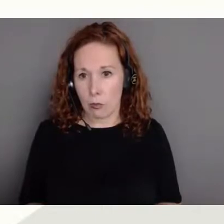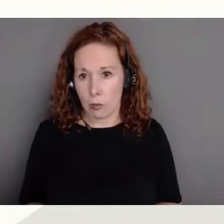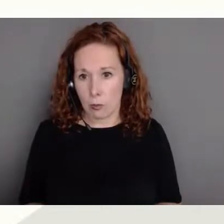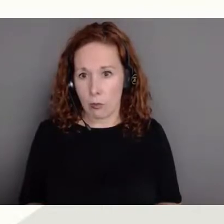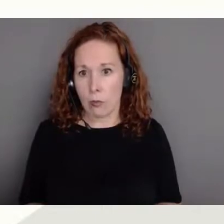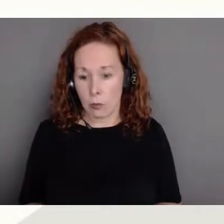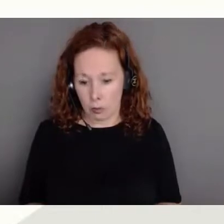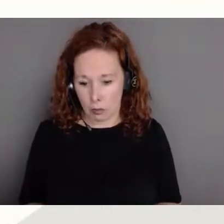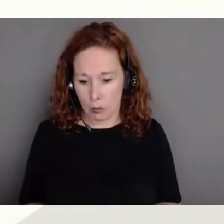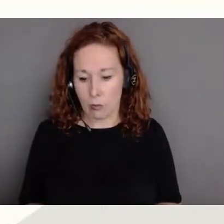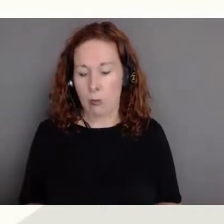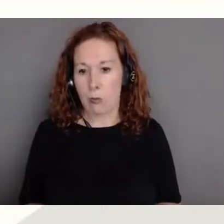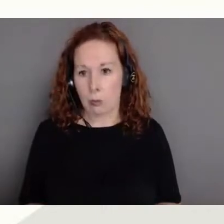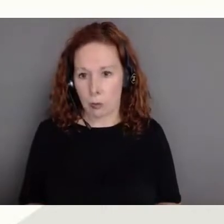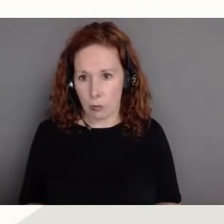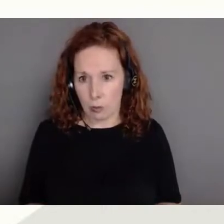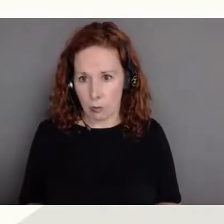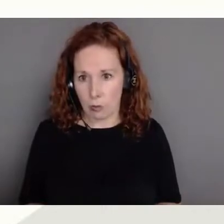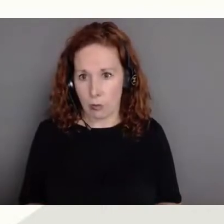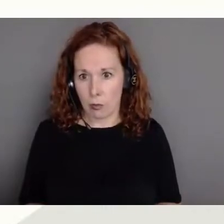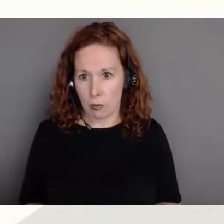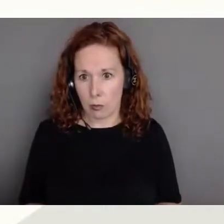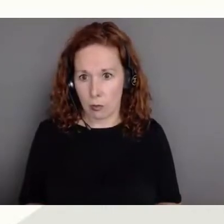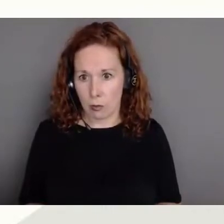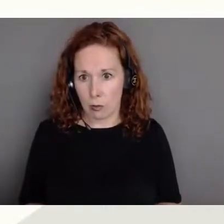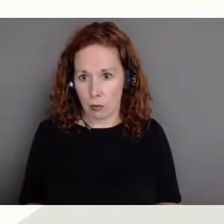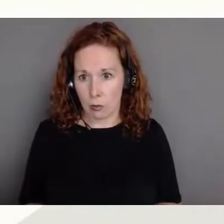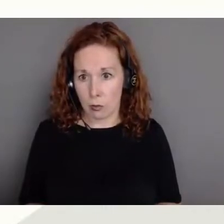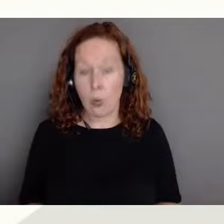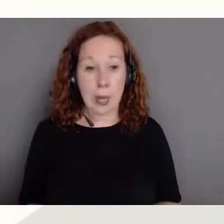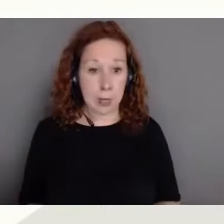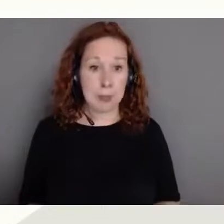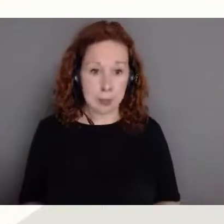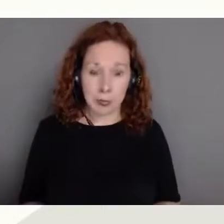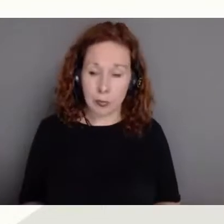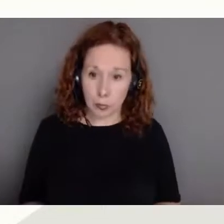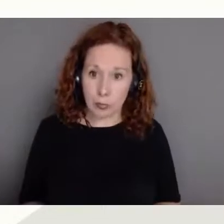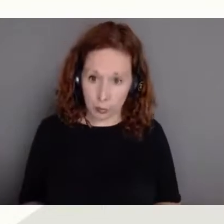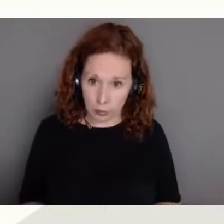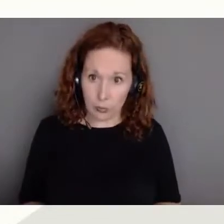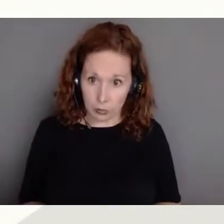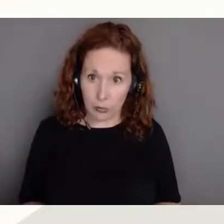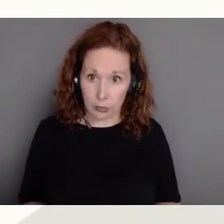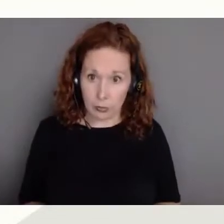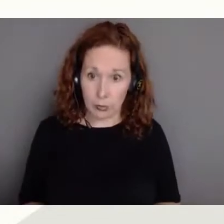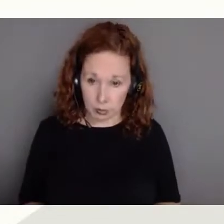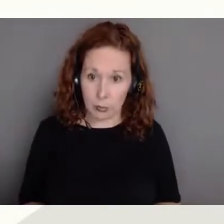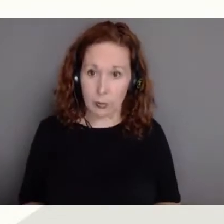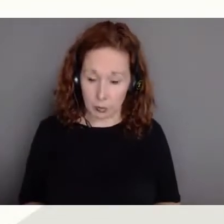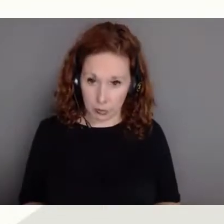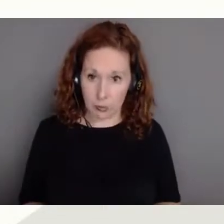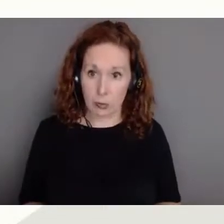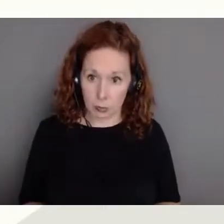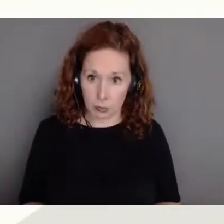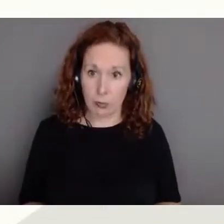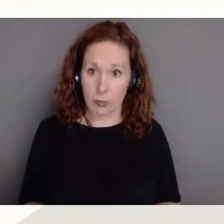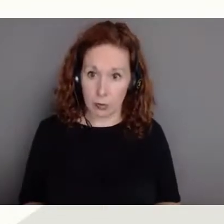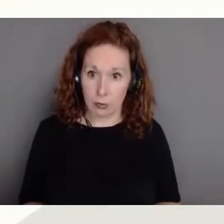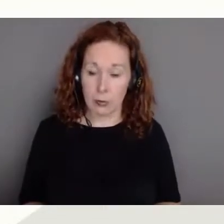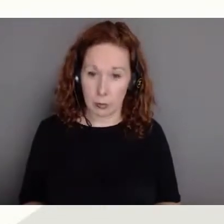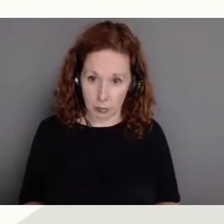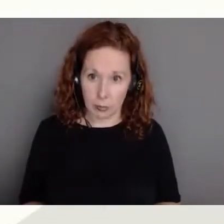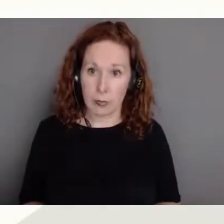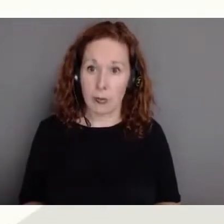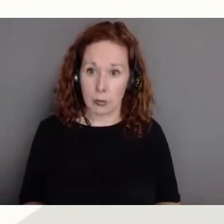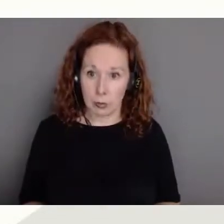because ASL is someone's dominant voice. You know, Right. they don't know how to read and write English. They don't, closed caption doesn't work for